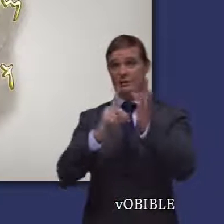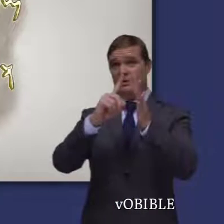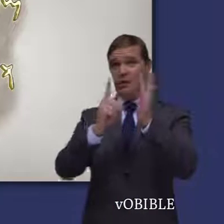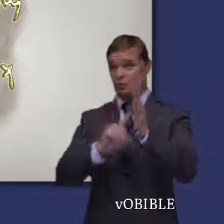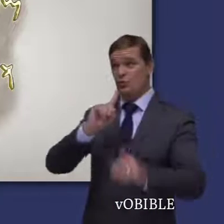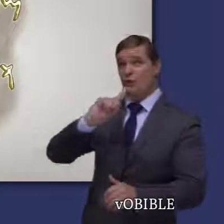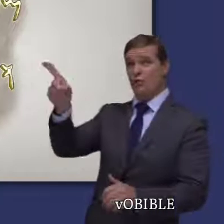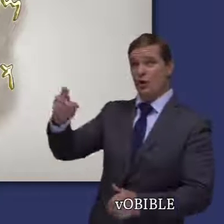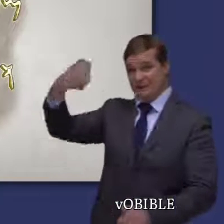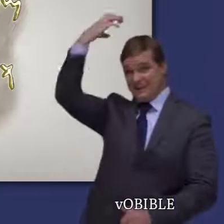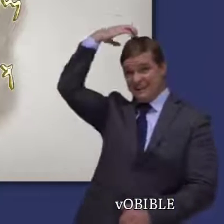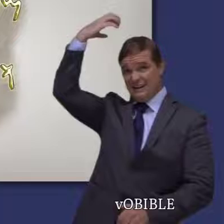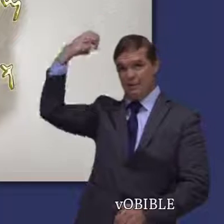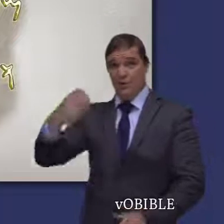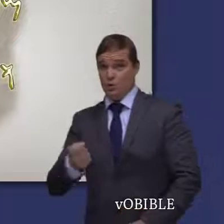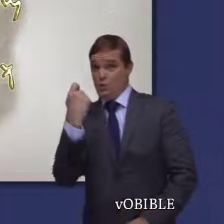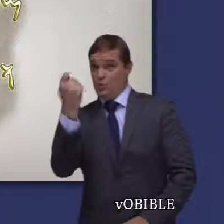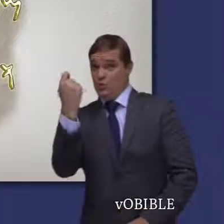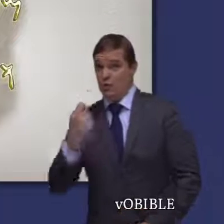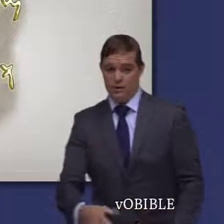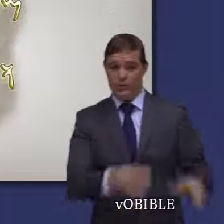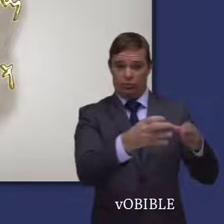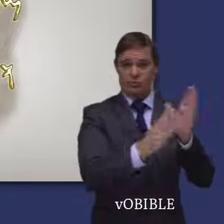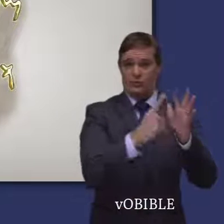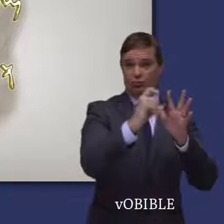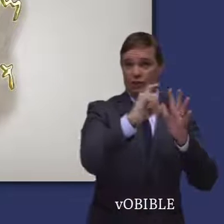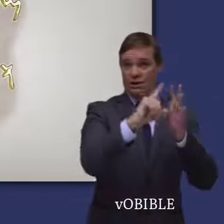feast. Daniel tells Belshazzar that the